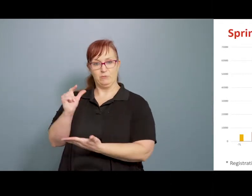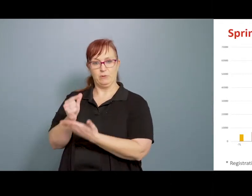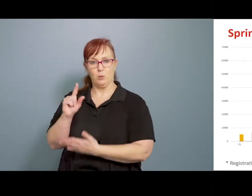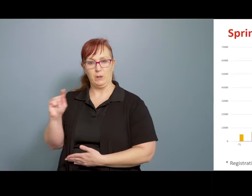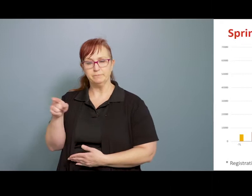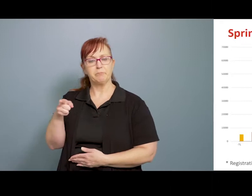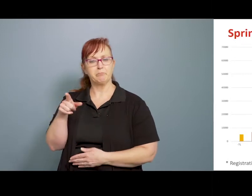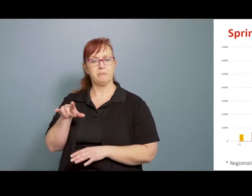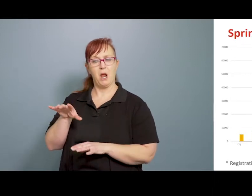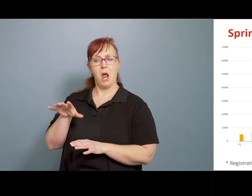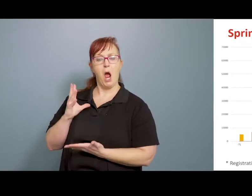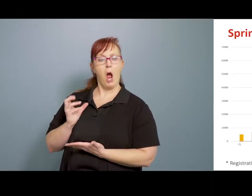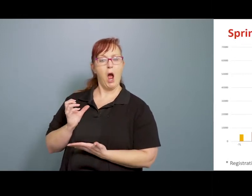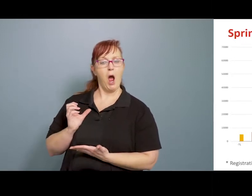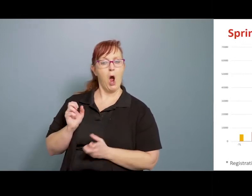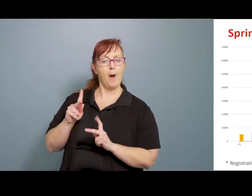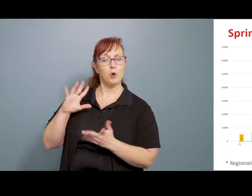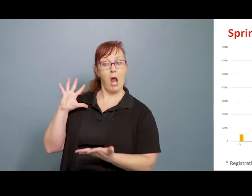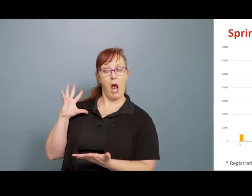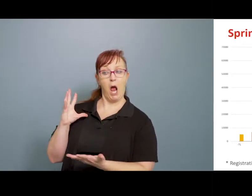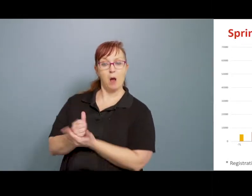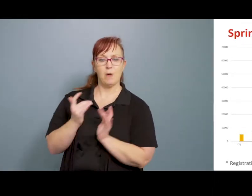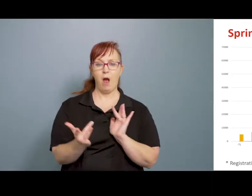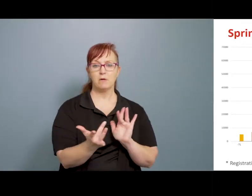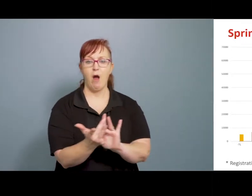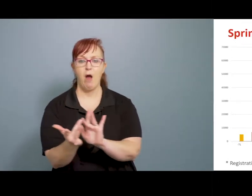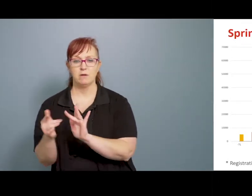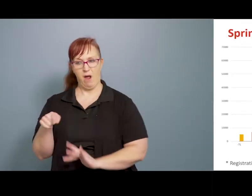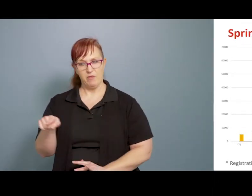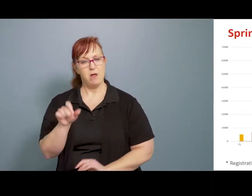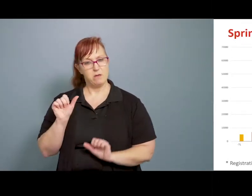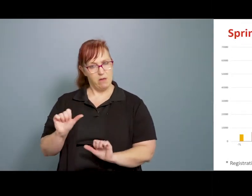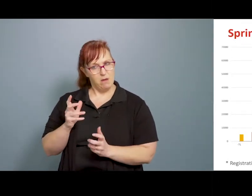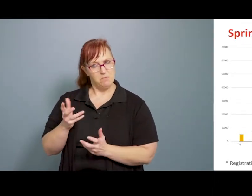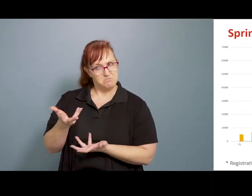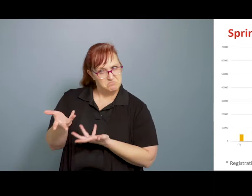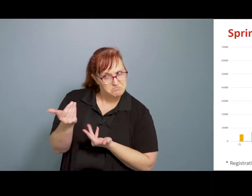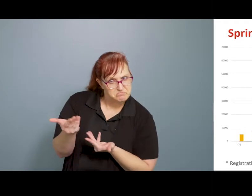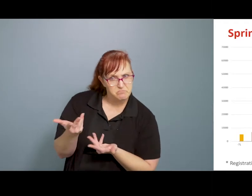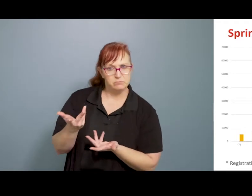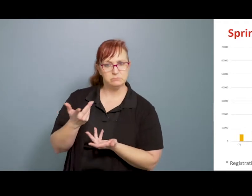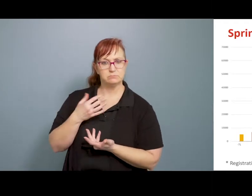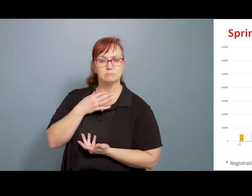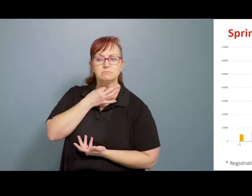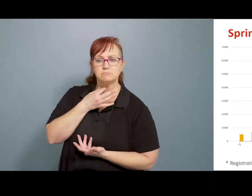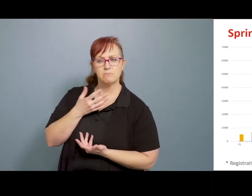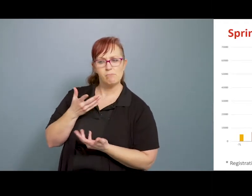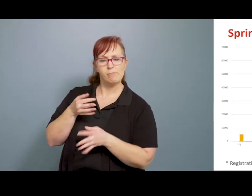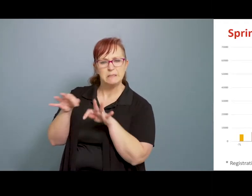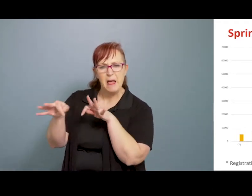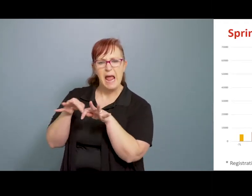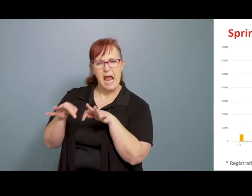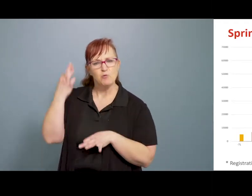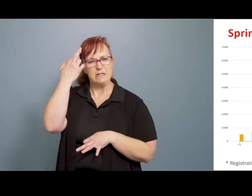are an opportunity for our one-stop and marketing teams to reach out to and start to explain to them the